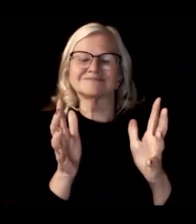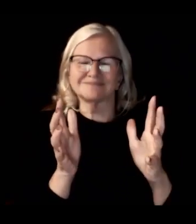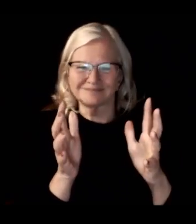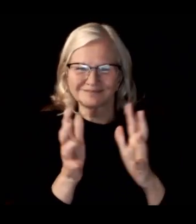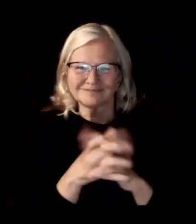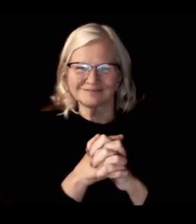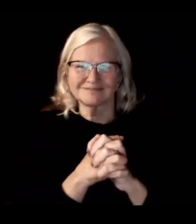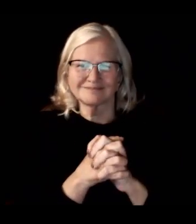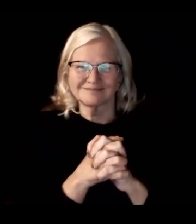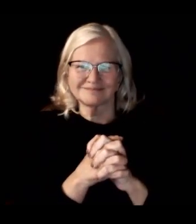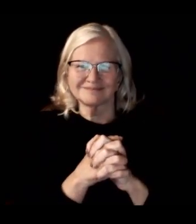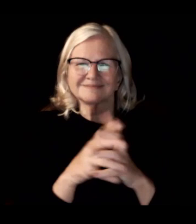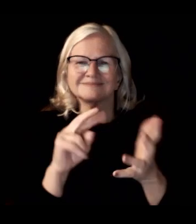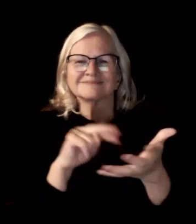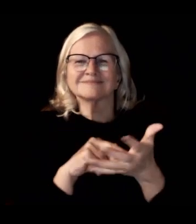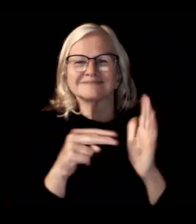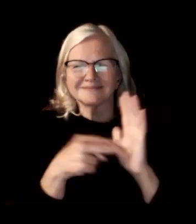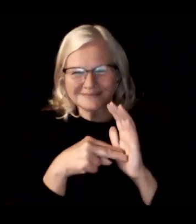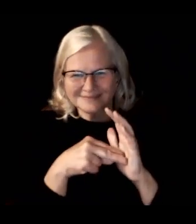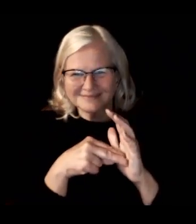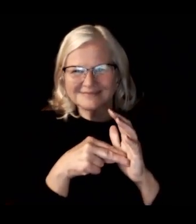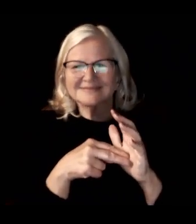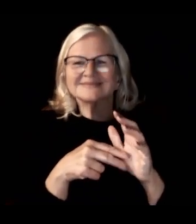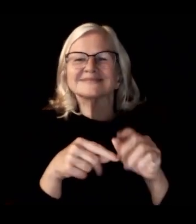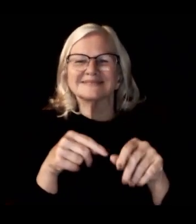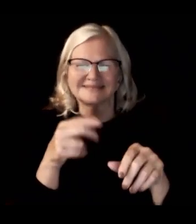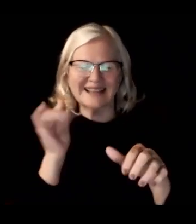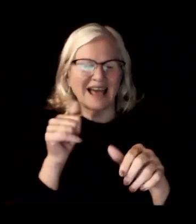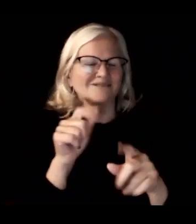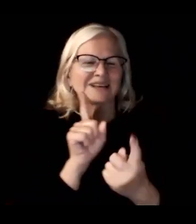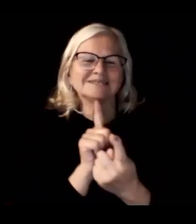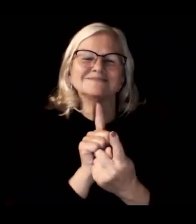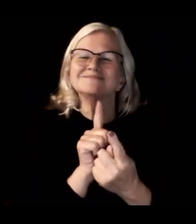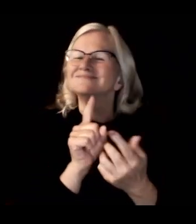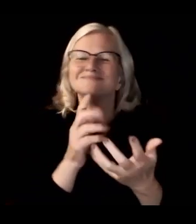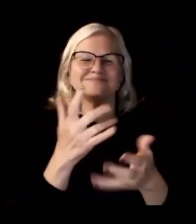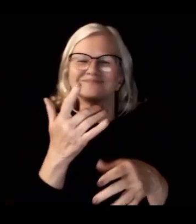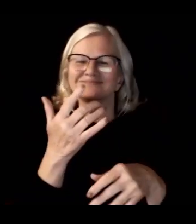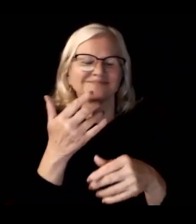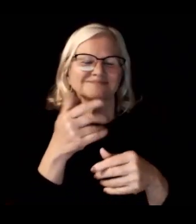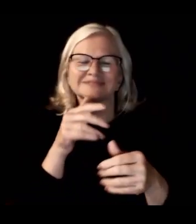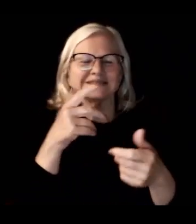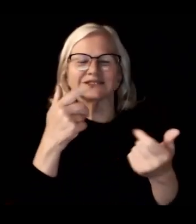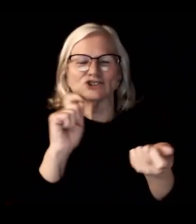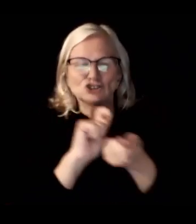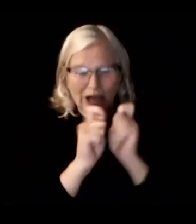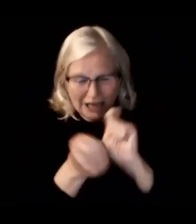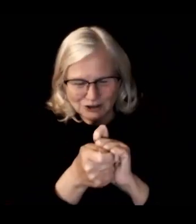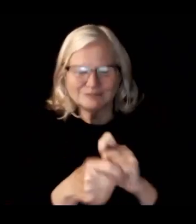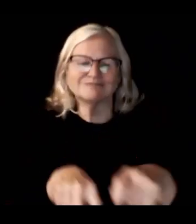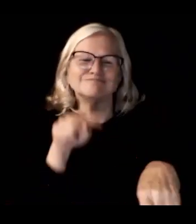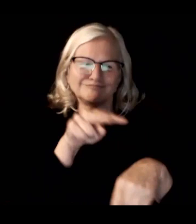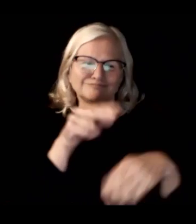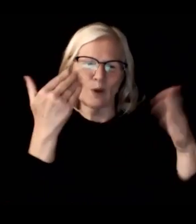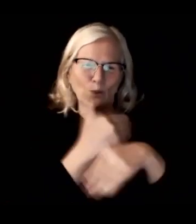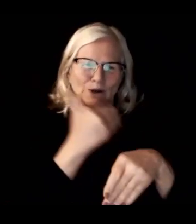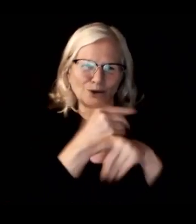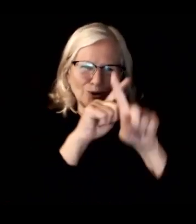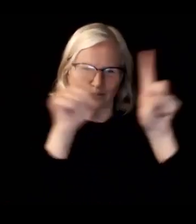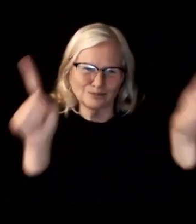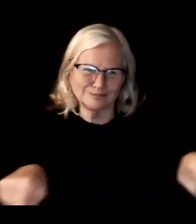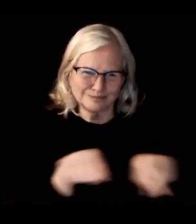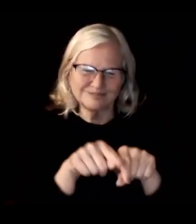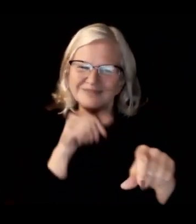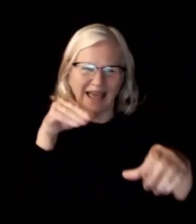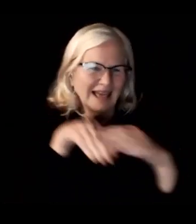pane. Oh, boy. And that's the way it is right now for you? You haven't been able to see her in person since? Oh, and